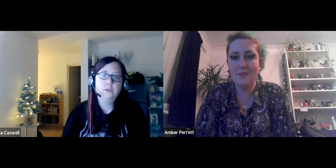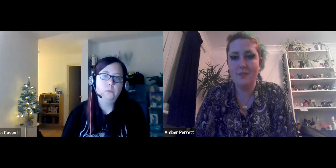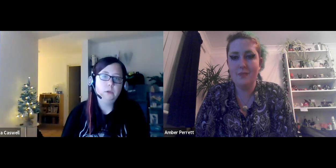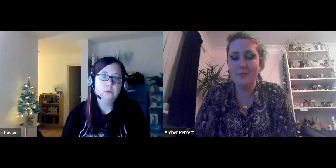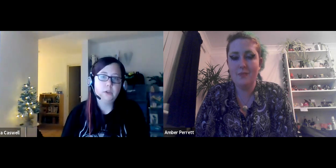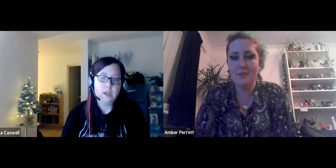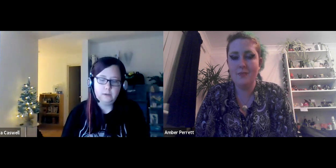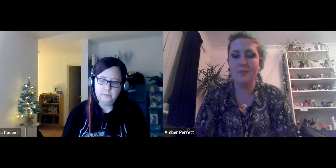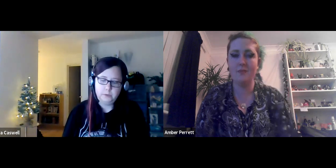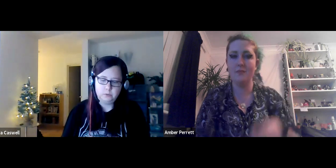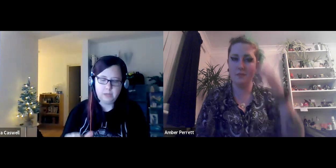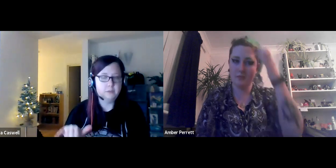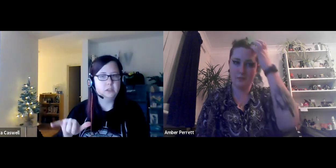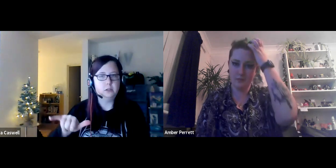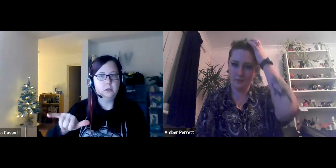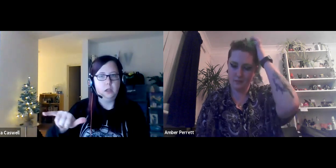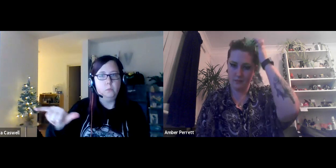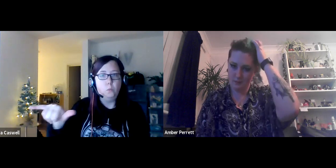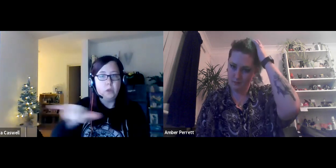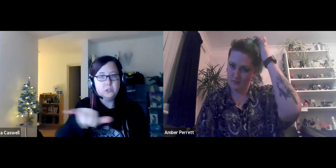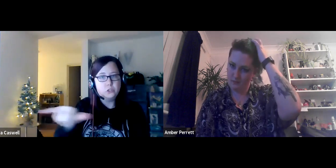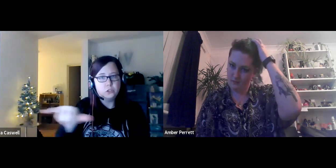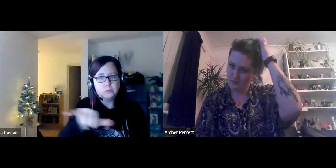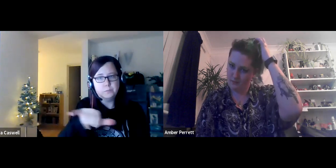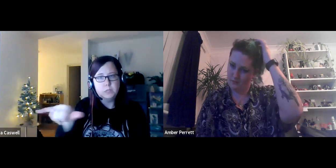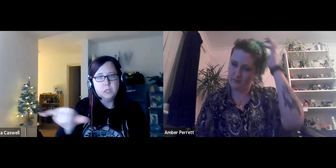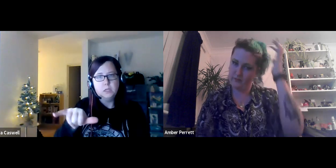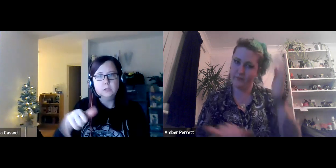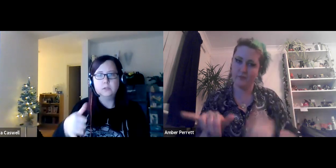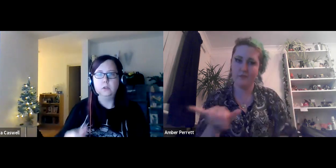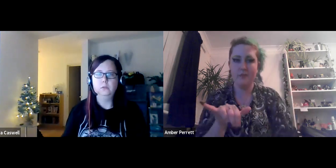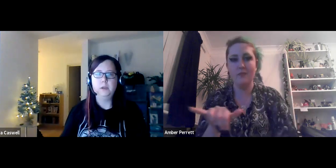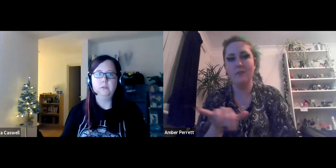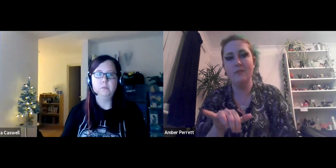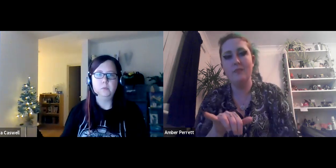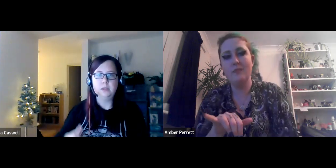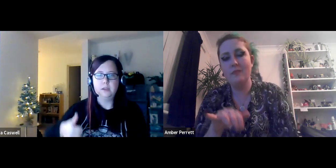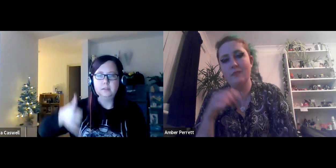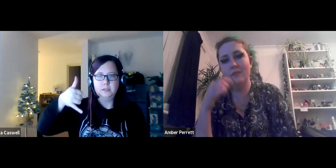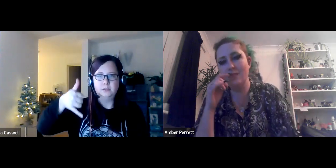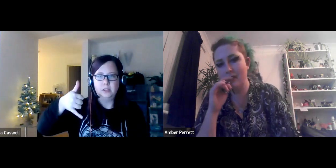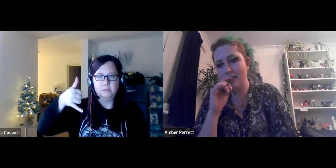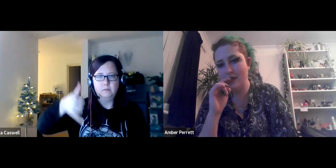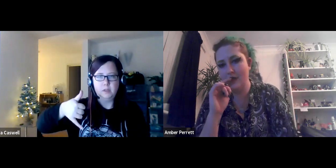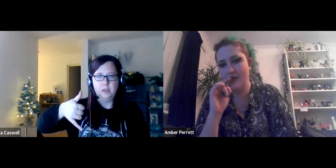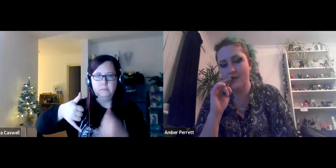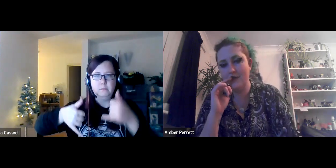So we also have, which we haven't done, which. So the way I remembered that's like